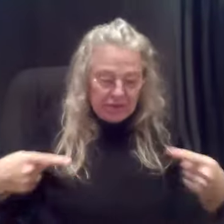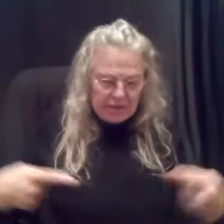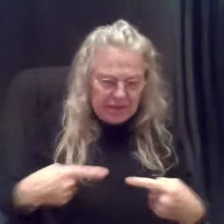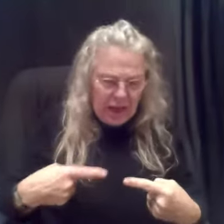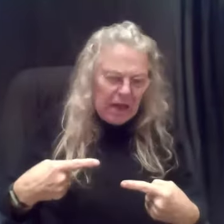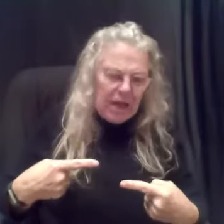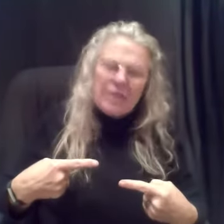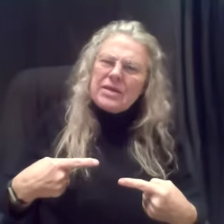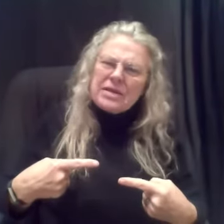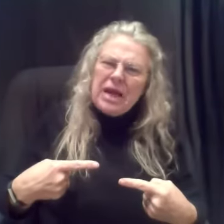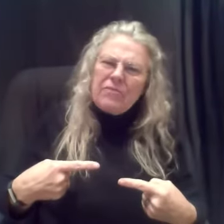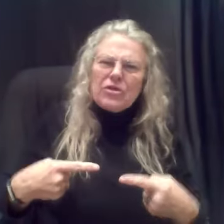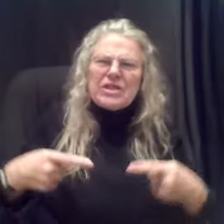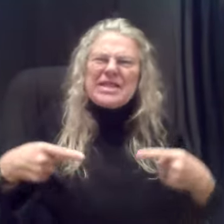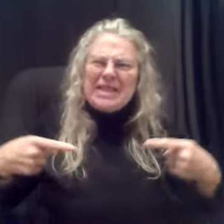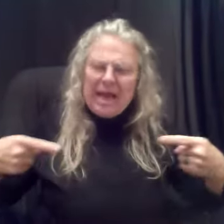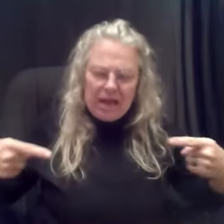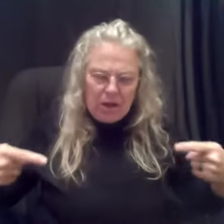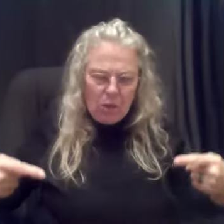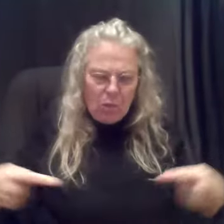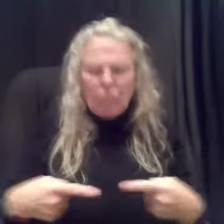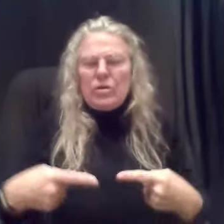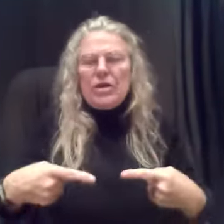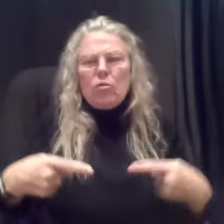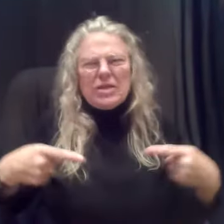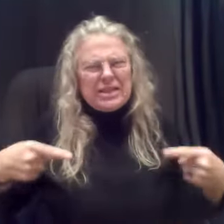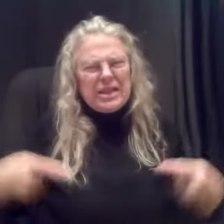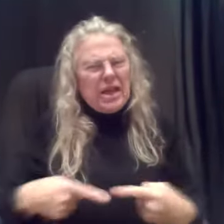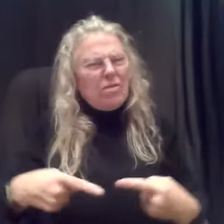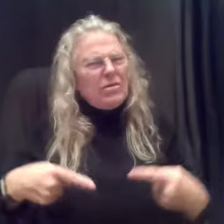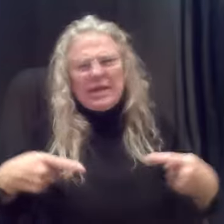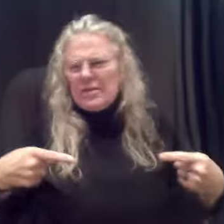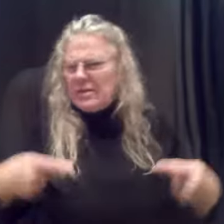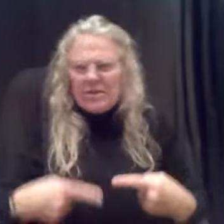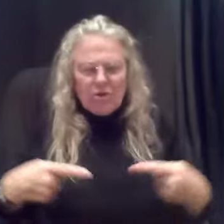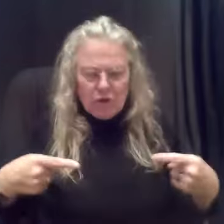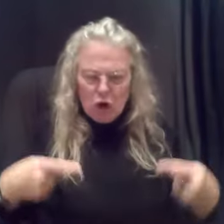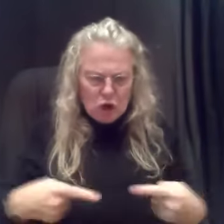side. The same for sting, wounded or sting. Oh, that's gonna hurt.